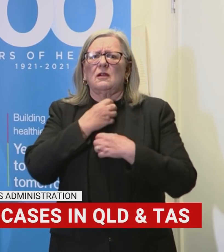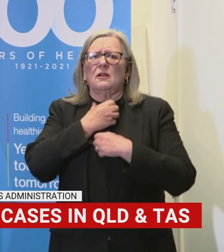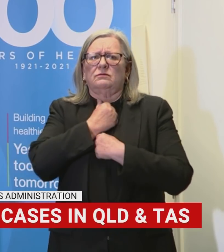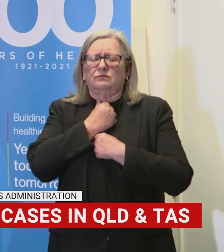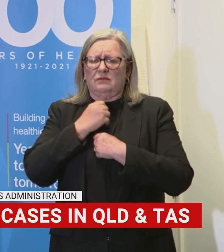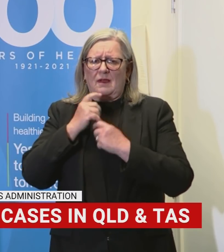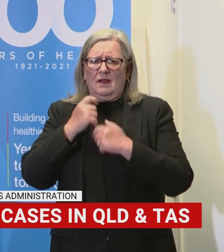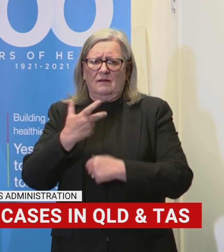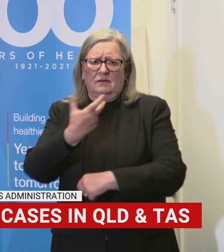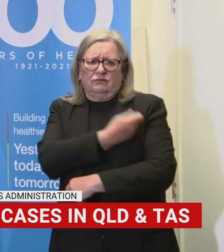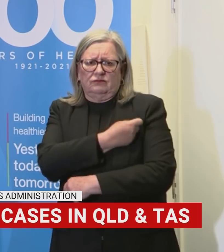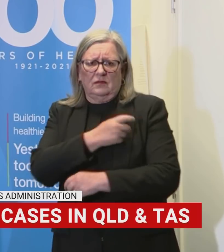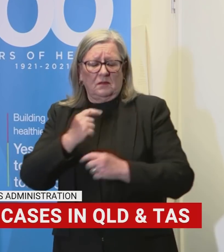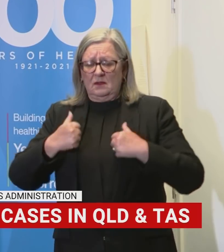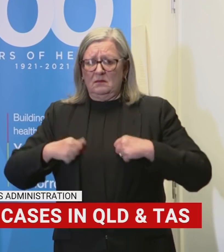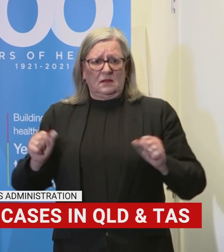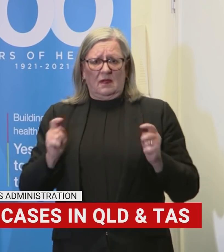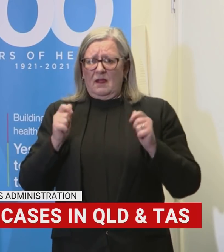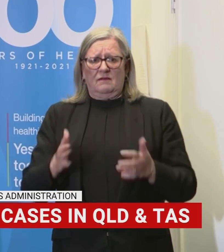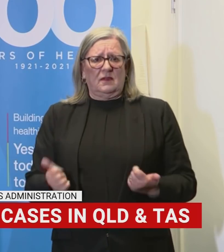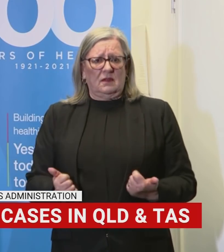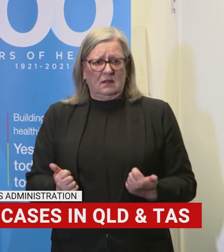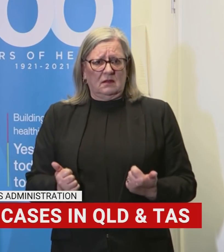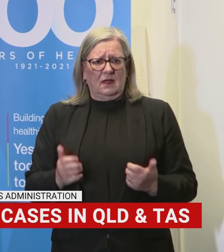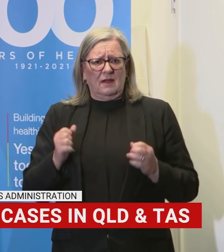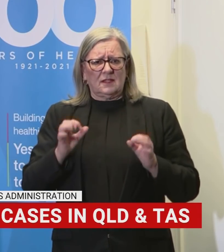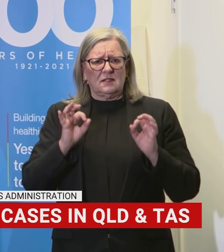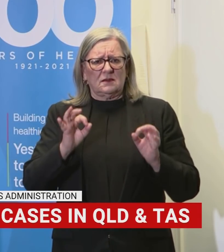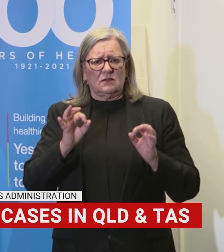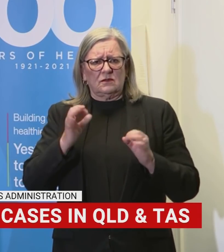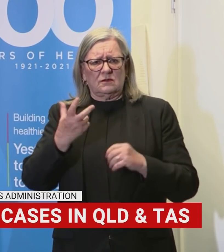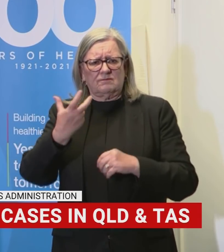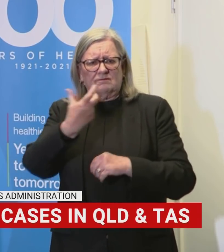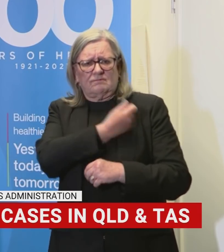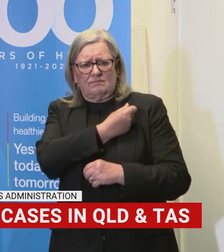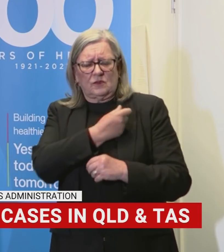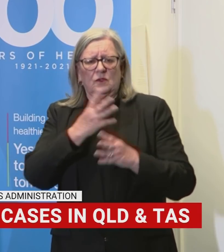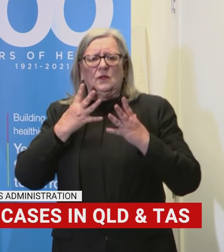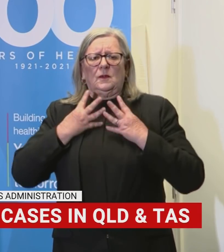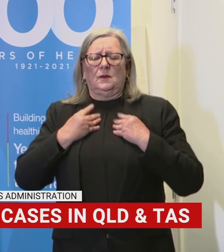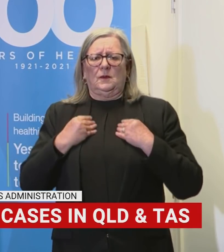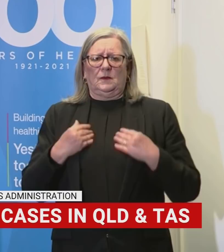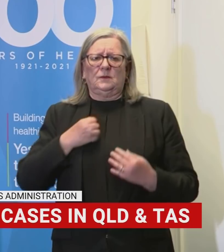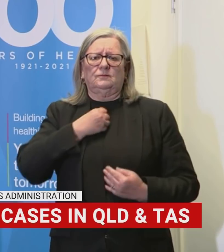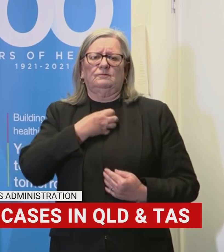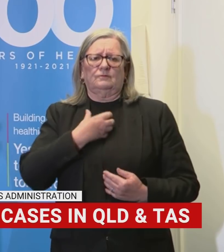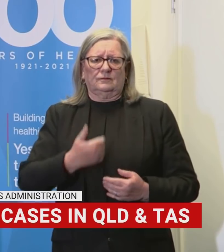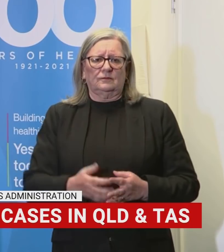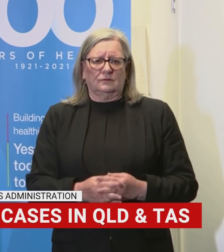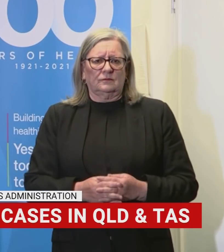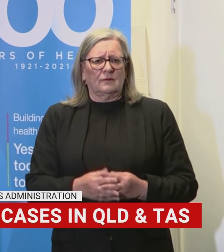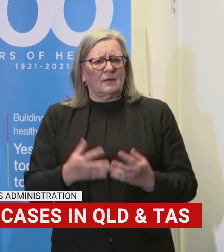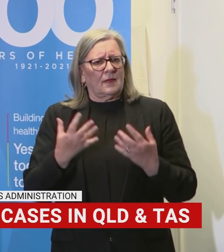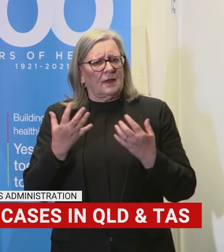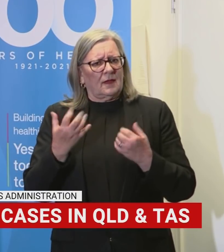often treated with adrenaline by their healthcare facility. And there's a warning with the vaccines that if you've had this sort of reaction